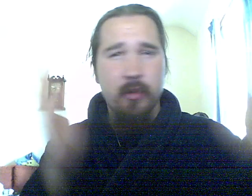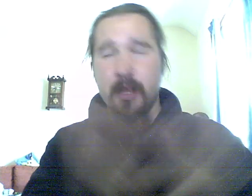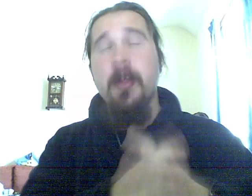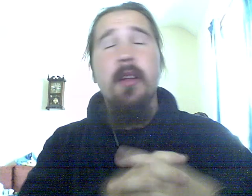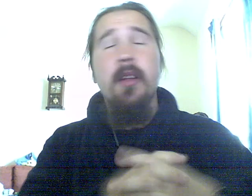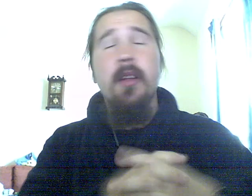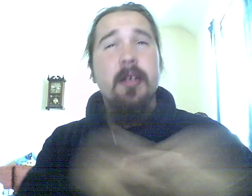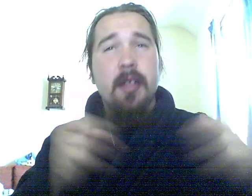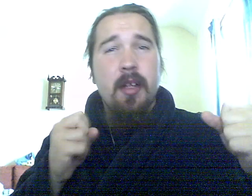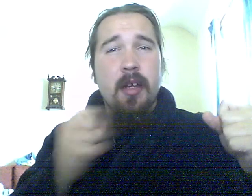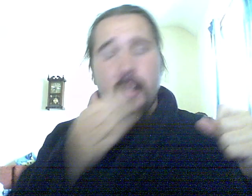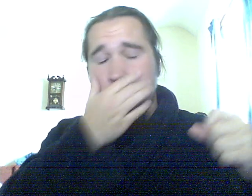know.